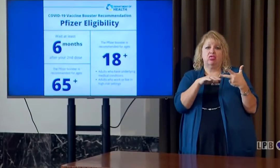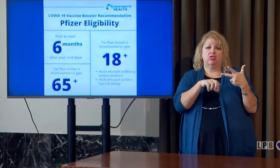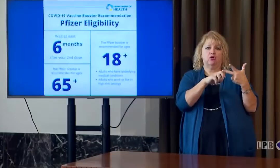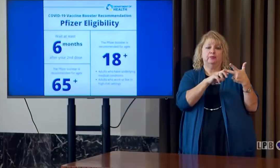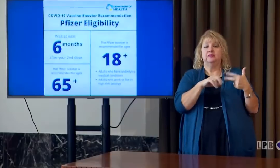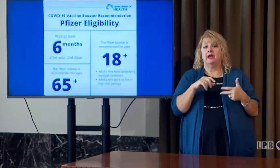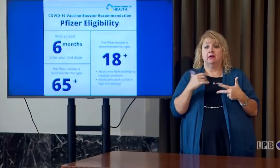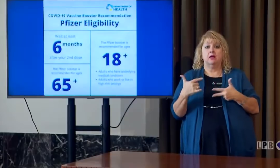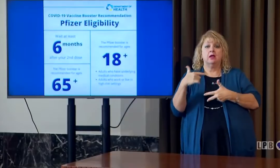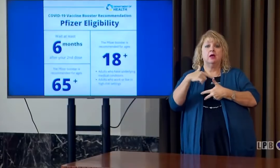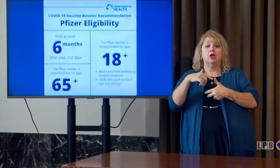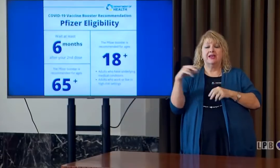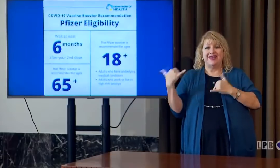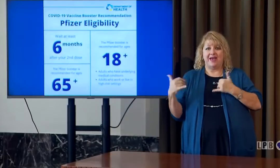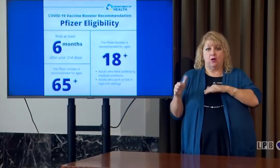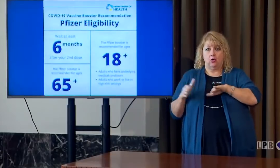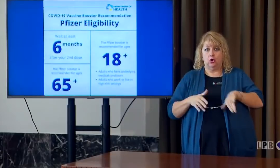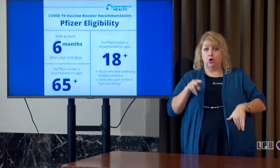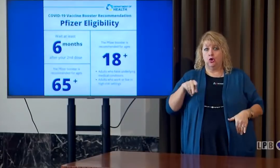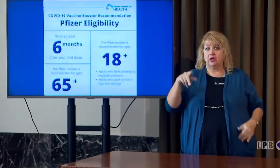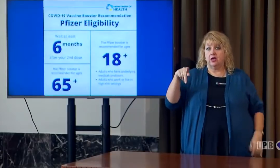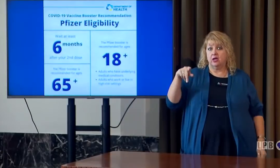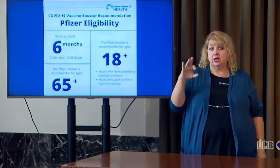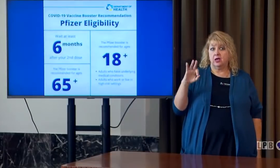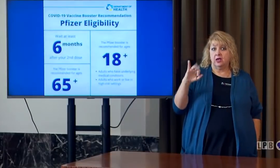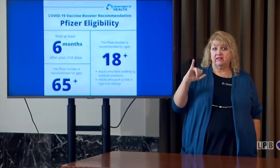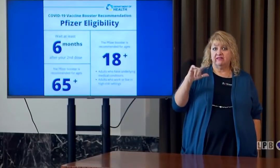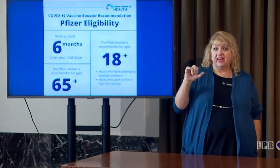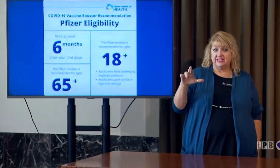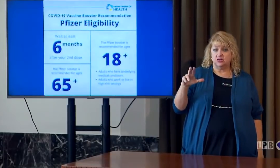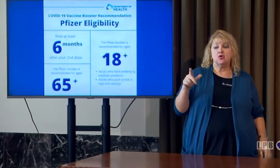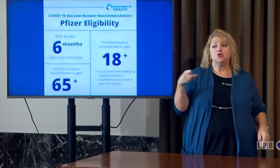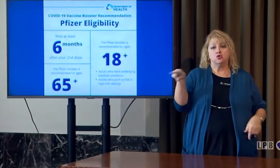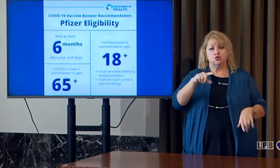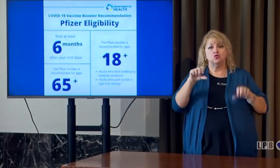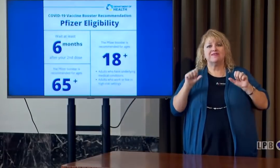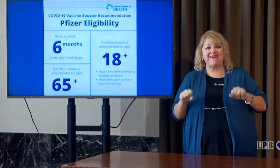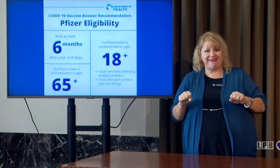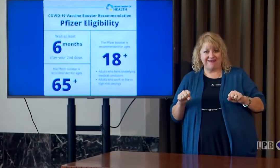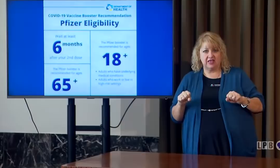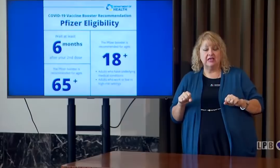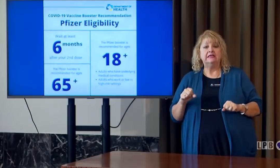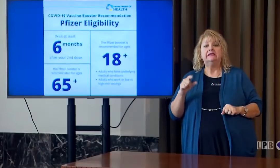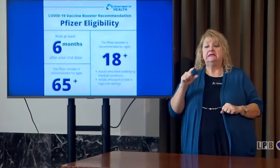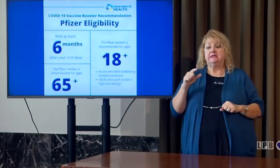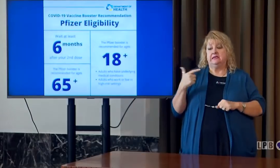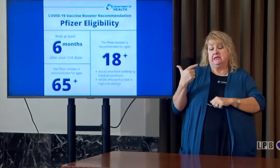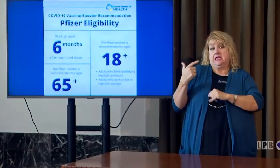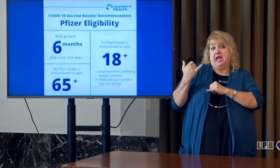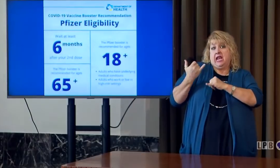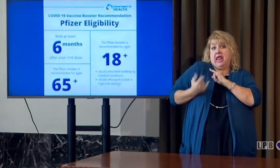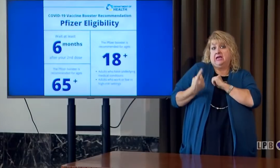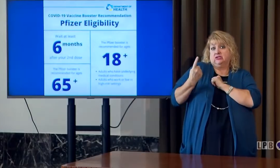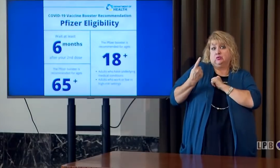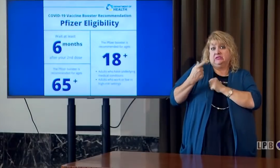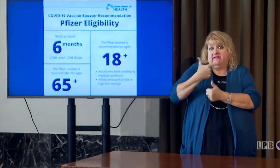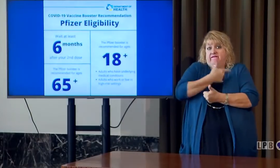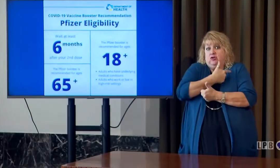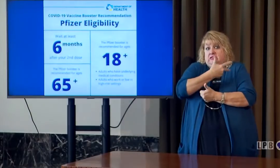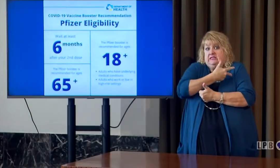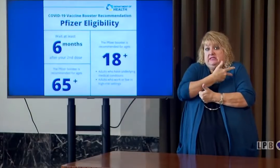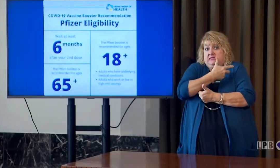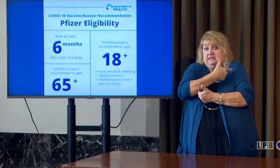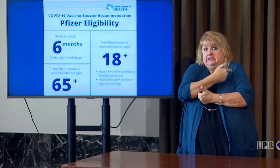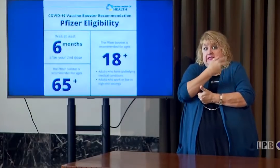Pfizer, you are now eligible for a booster shot if it's been 6 months since you completed the series, meaning 6 months since you got